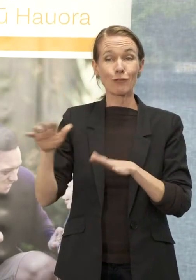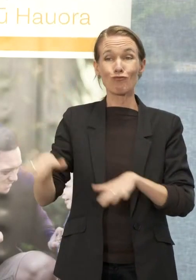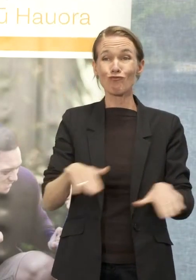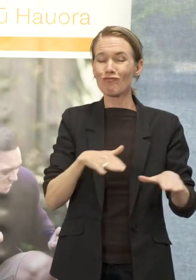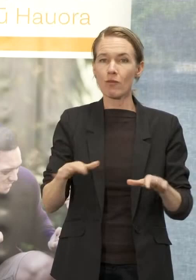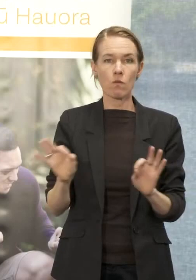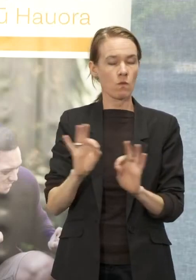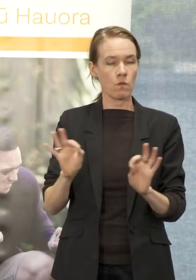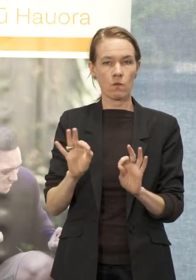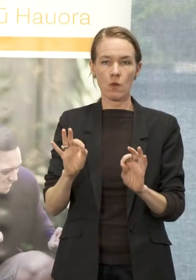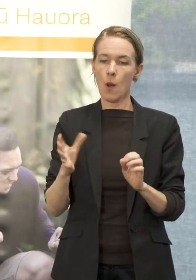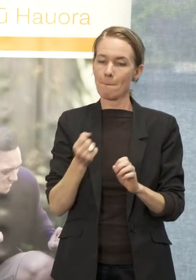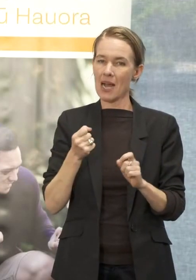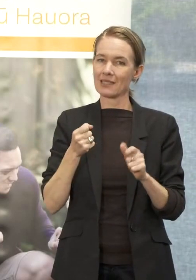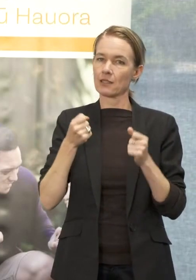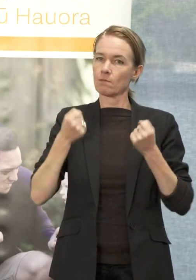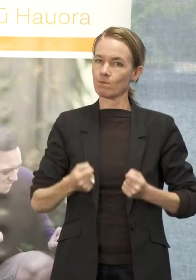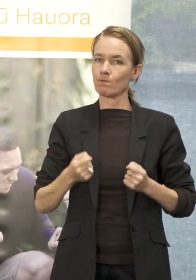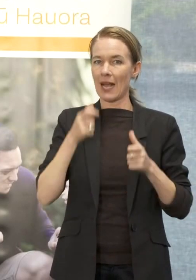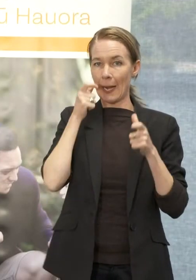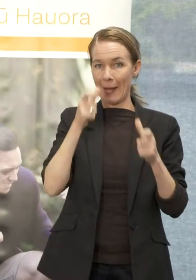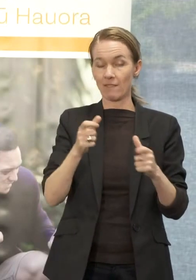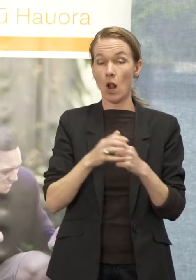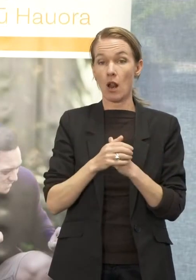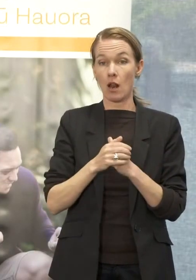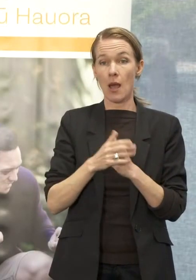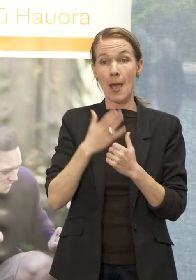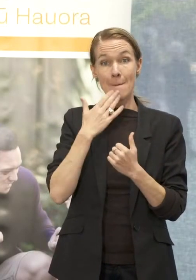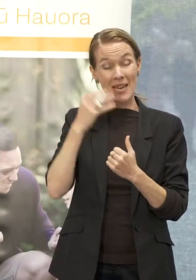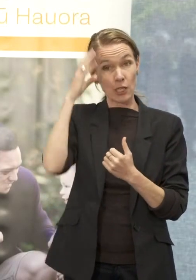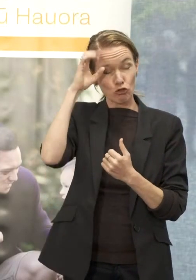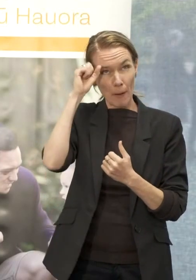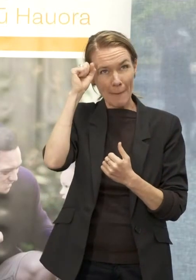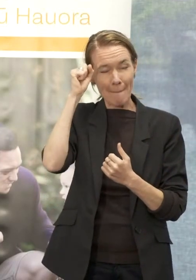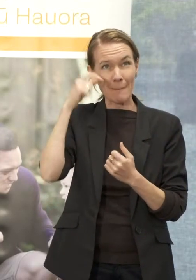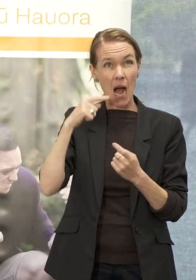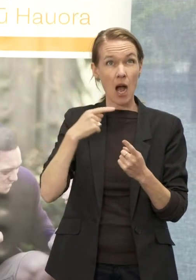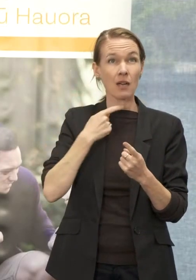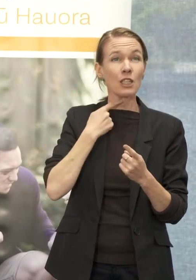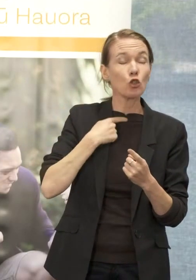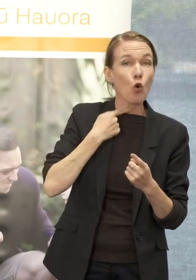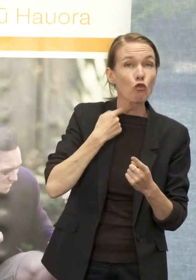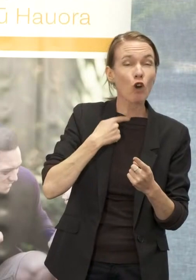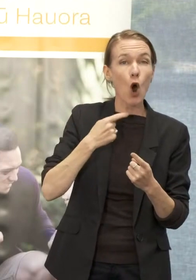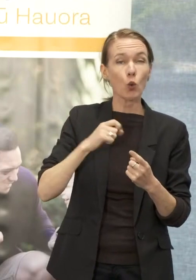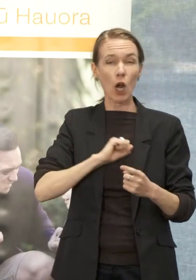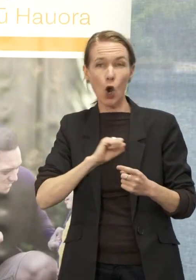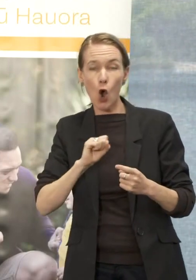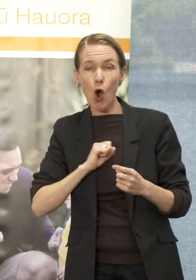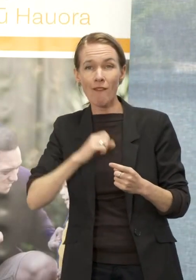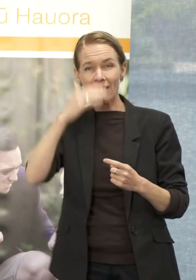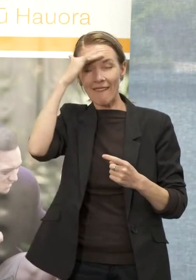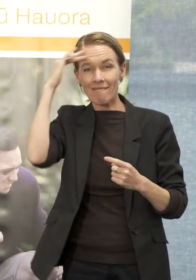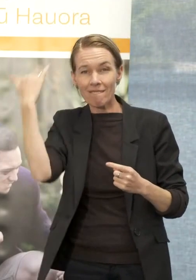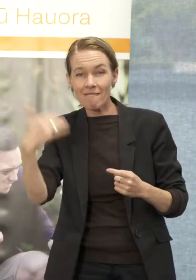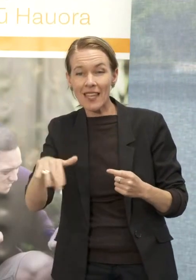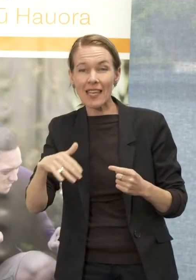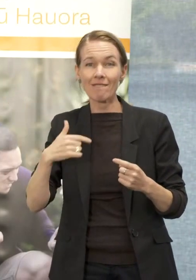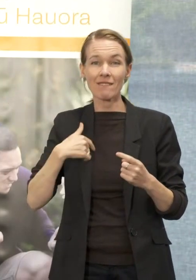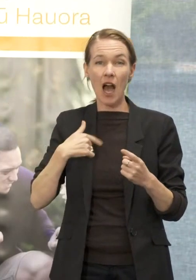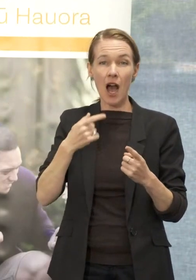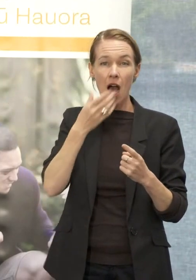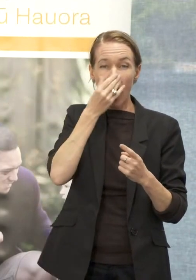COVID-19. Be aware of the symptoms. Stay home if you're sick, seek advice about getting